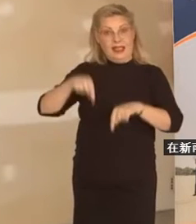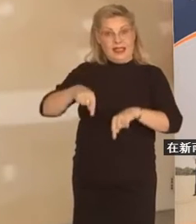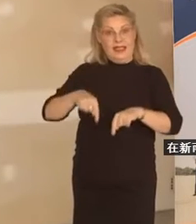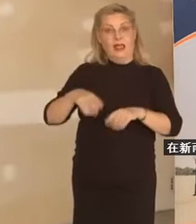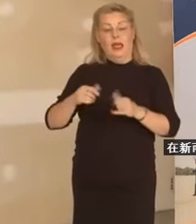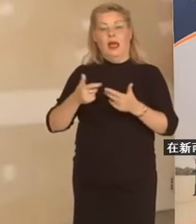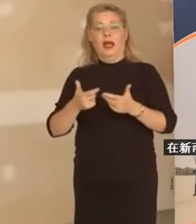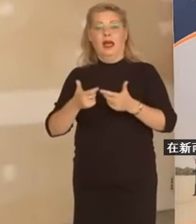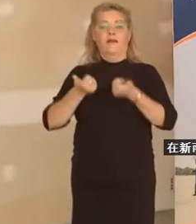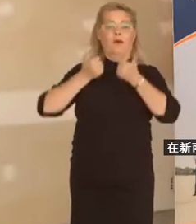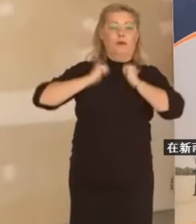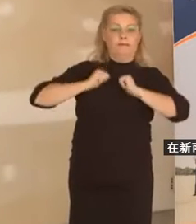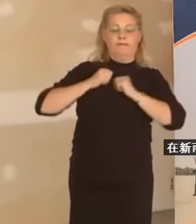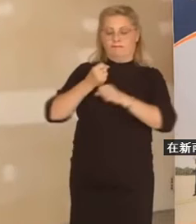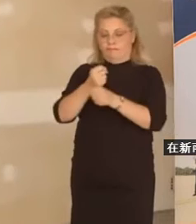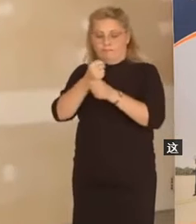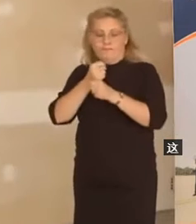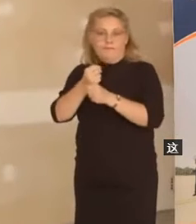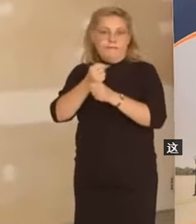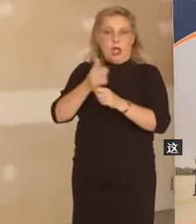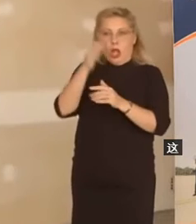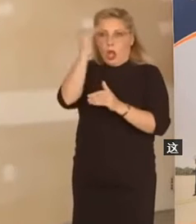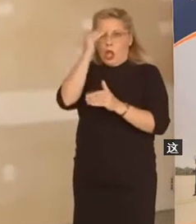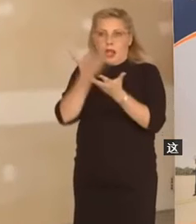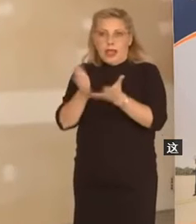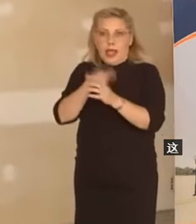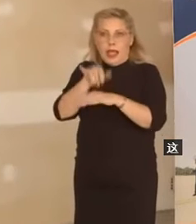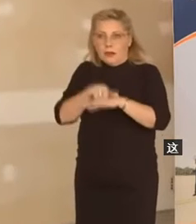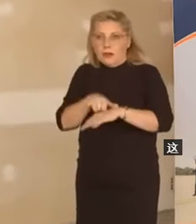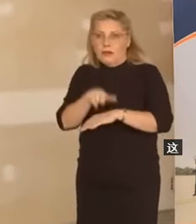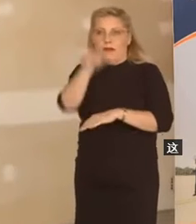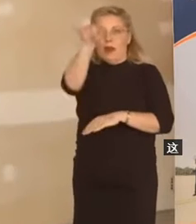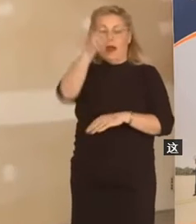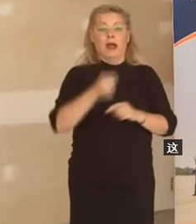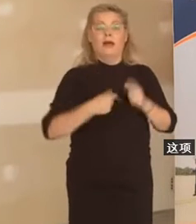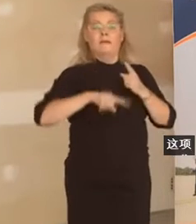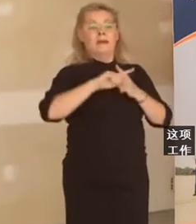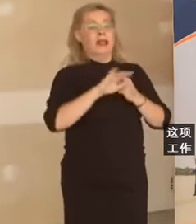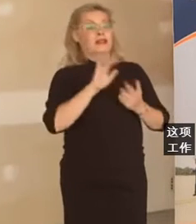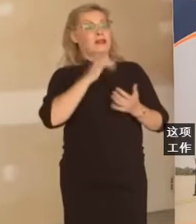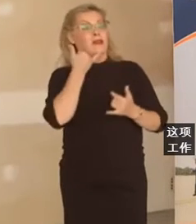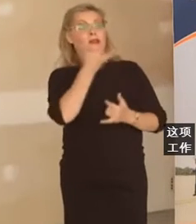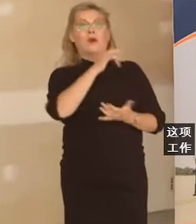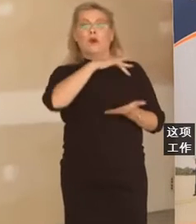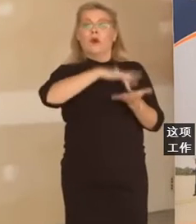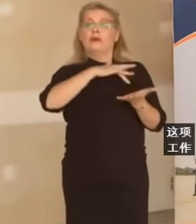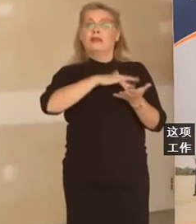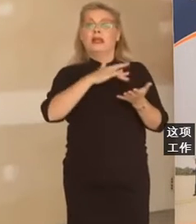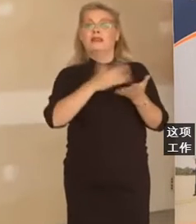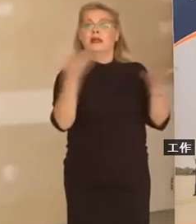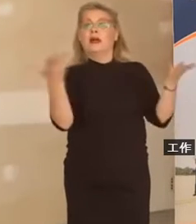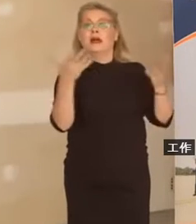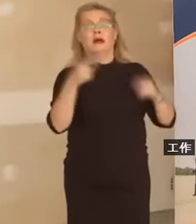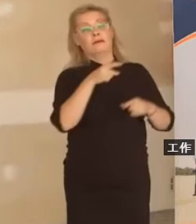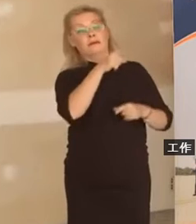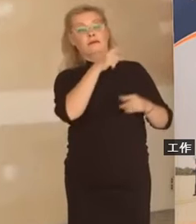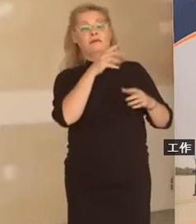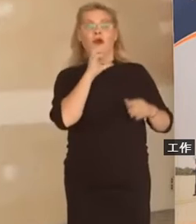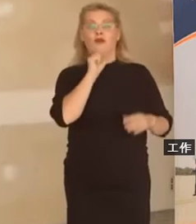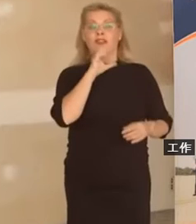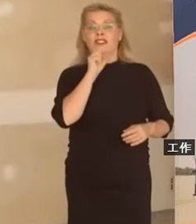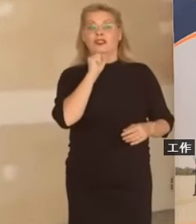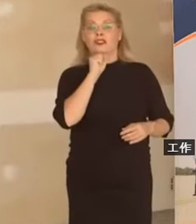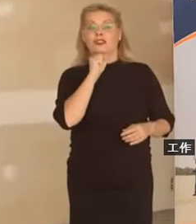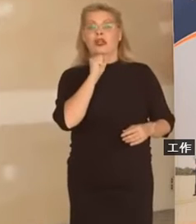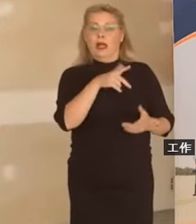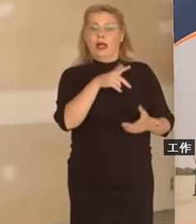of the call centre facility in Orange means more jobs in regional centres. This is exactly what Jobs Plus was designed to do, to